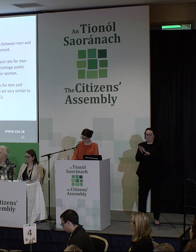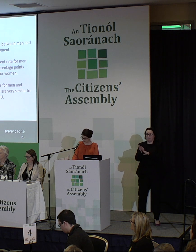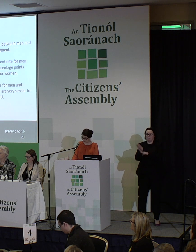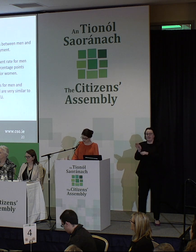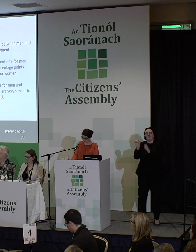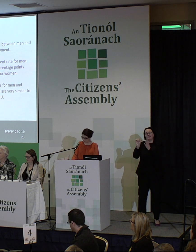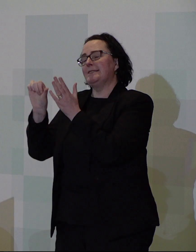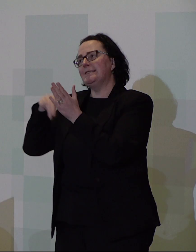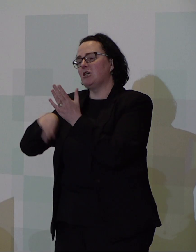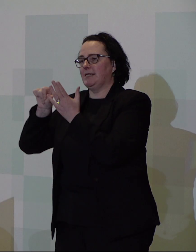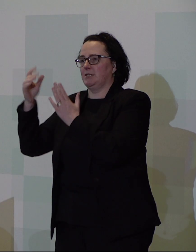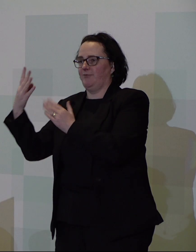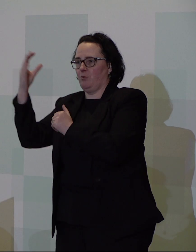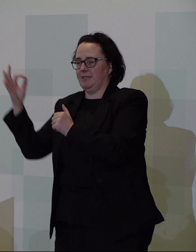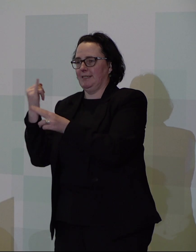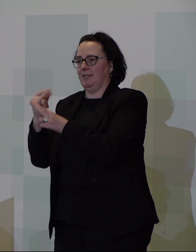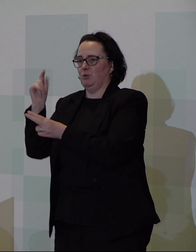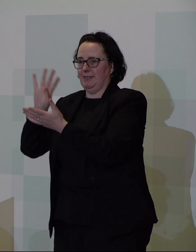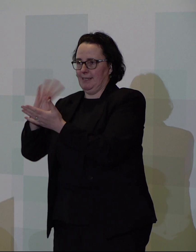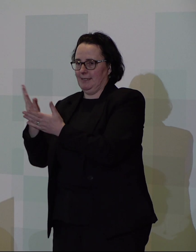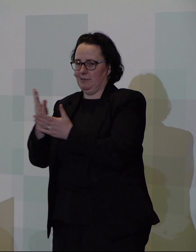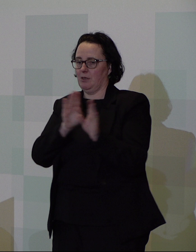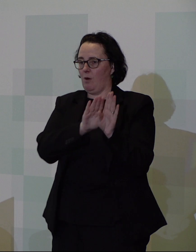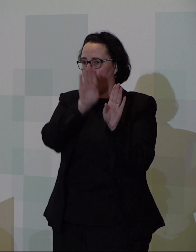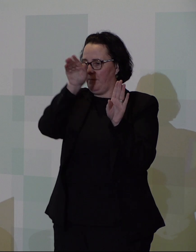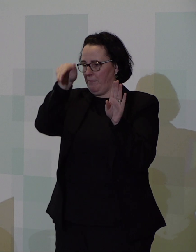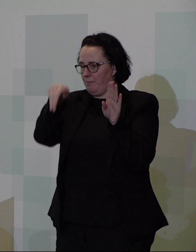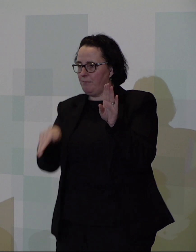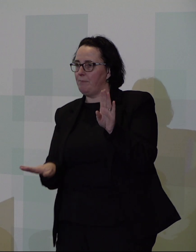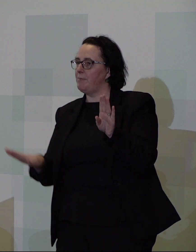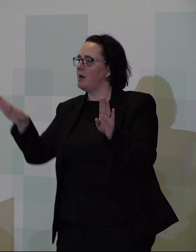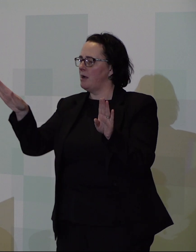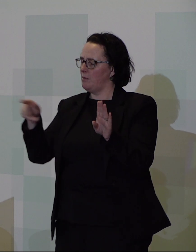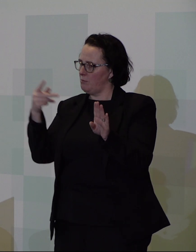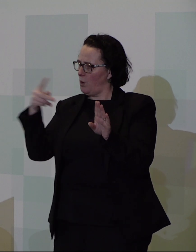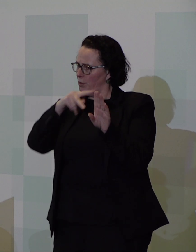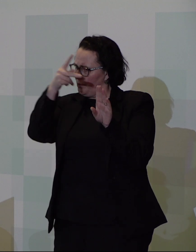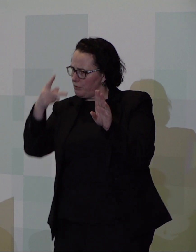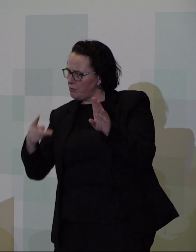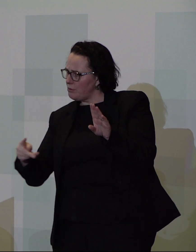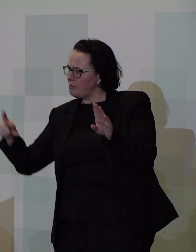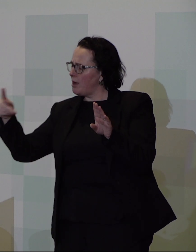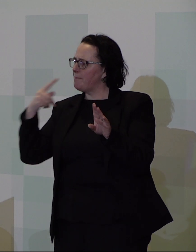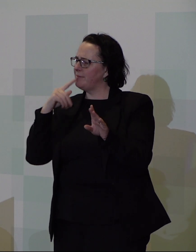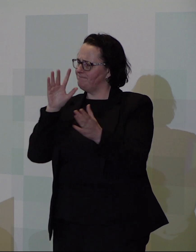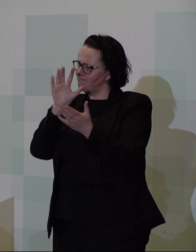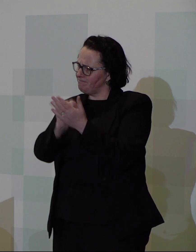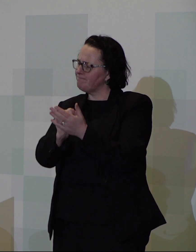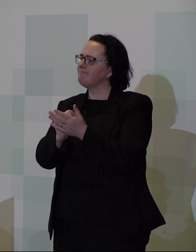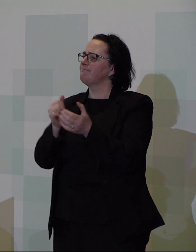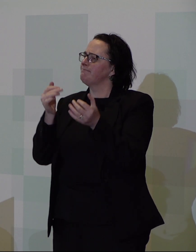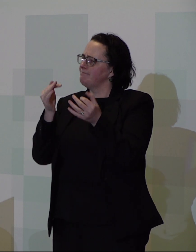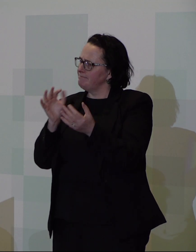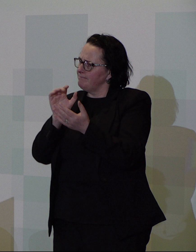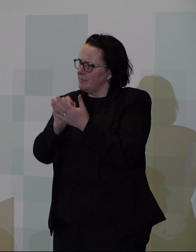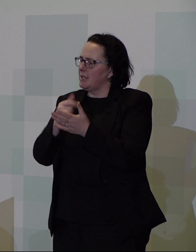in 2019. Now, what's really clear, though, is that there's a definite gender gap in employment rates for